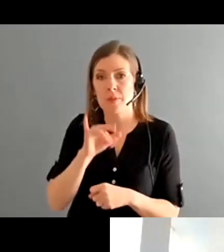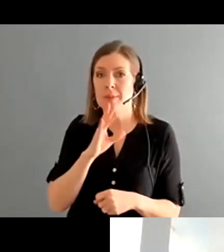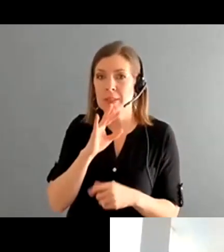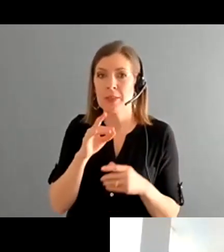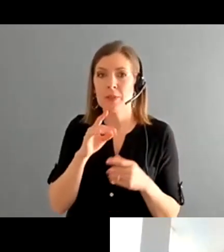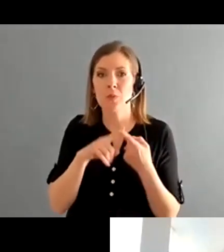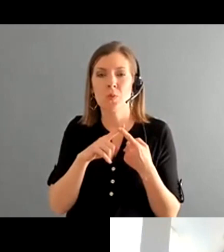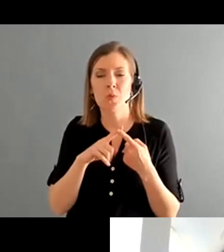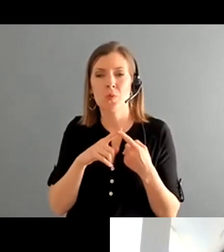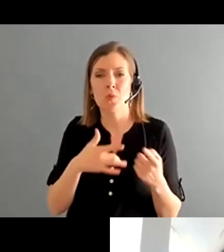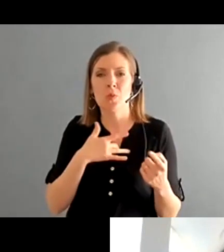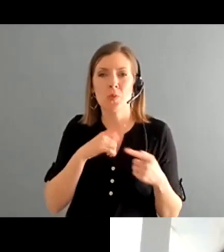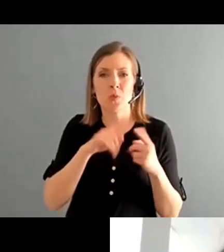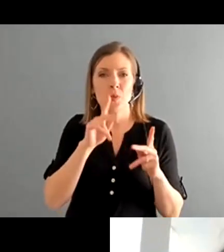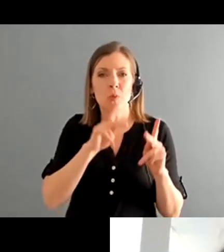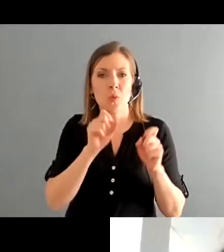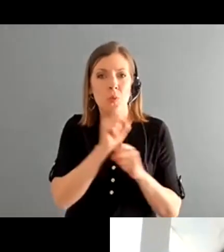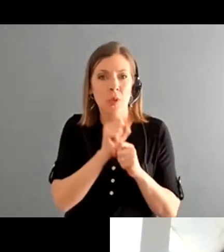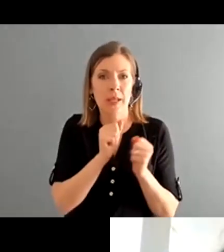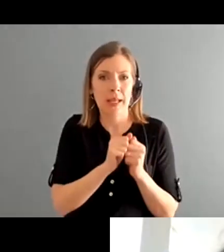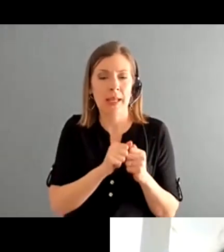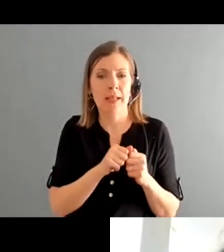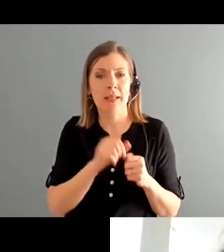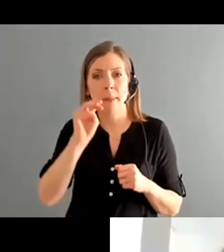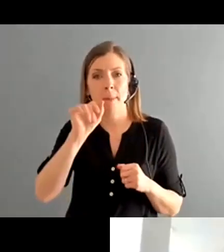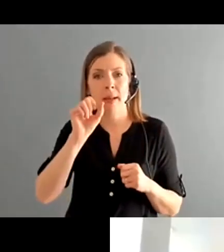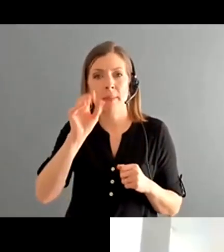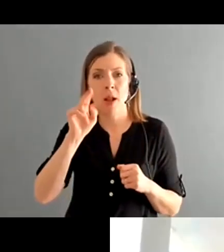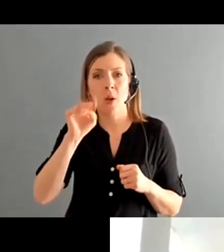to working in mass monoculture